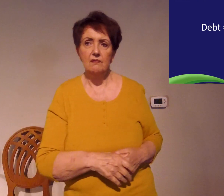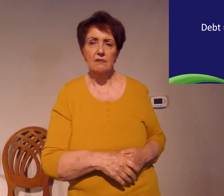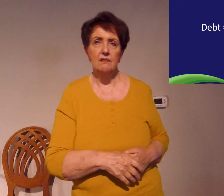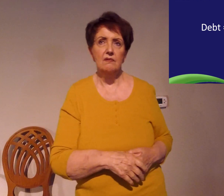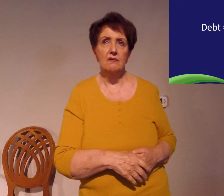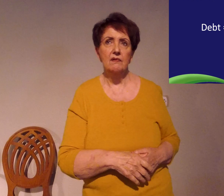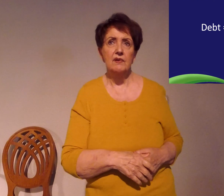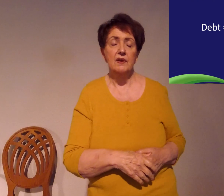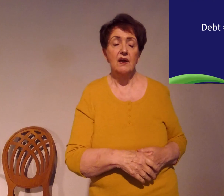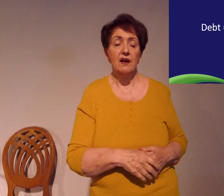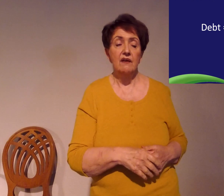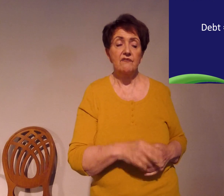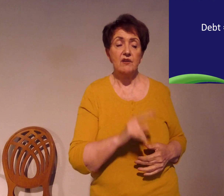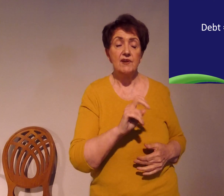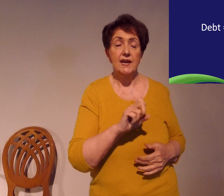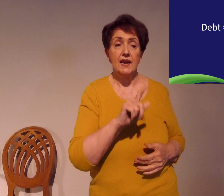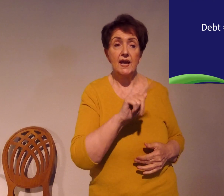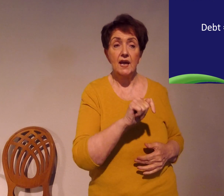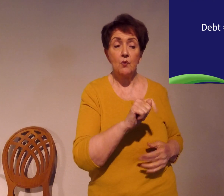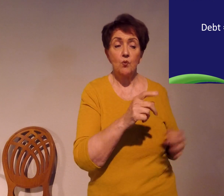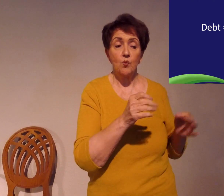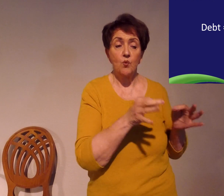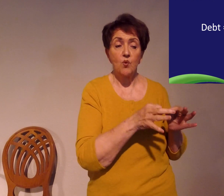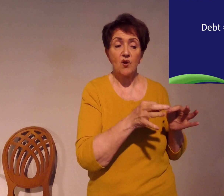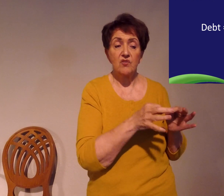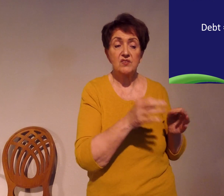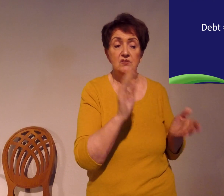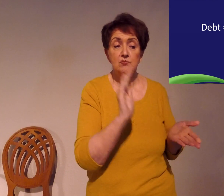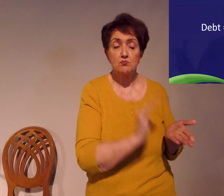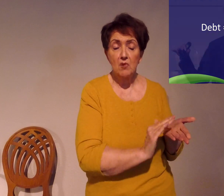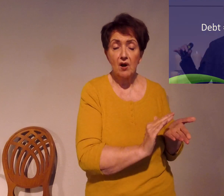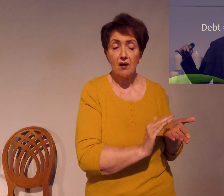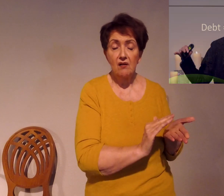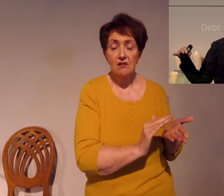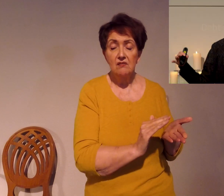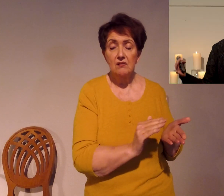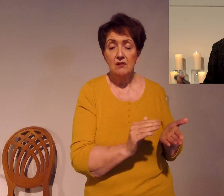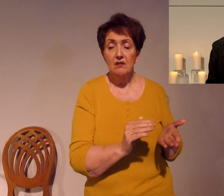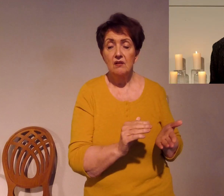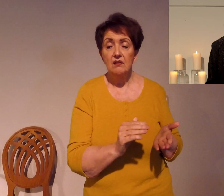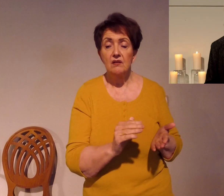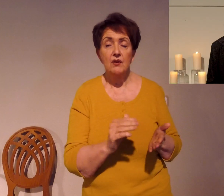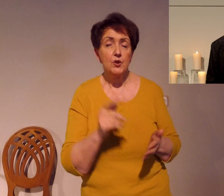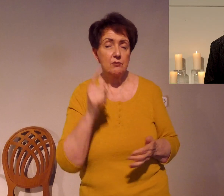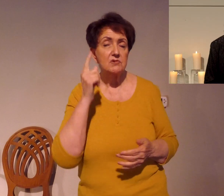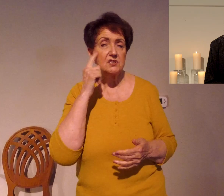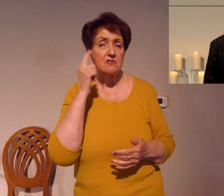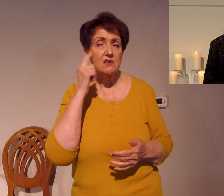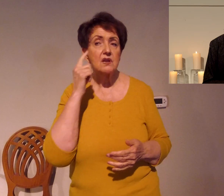So if our net worth is small, we might want to look at where we actually feel our self-worth